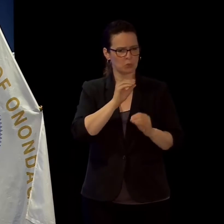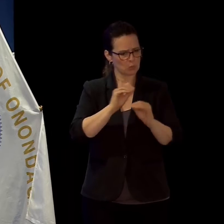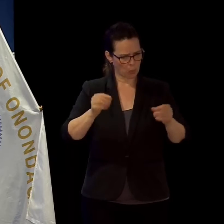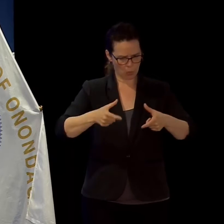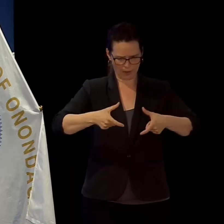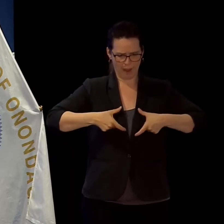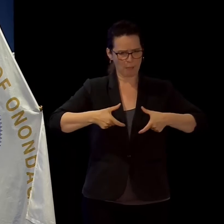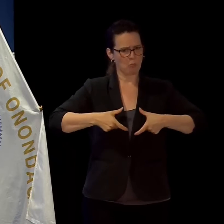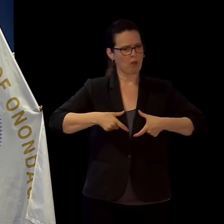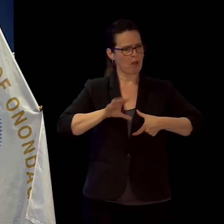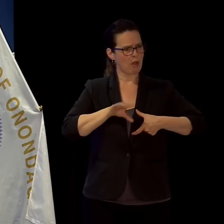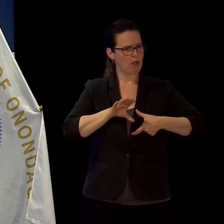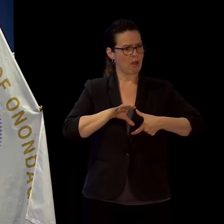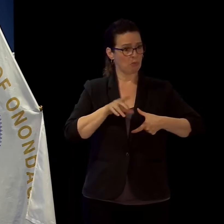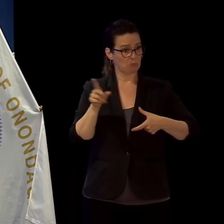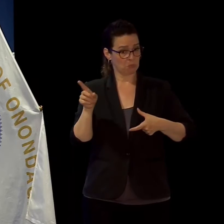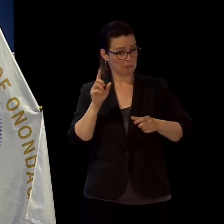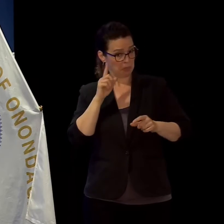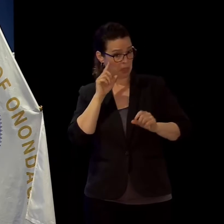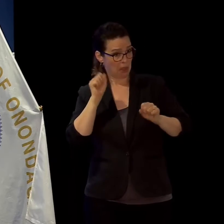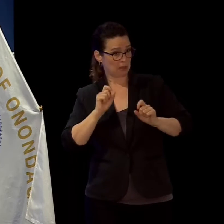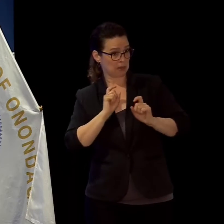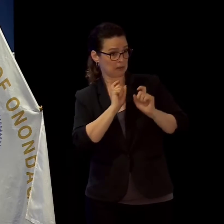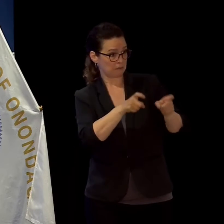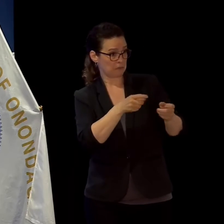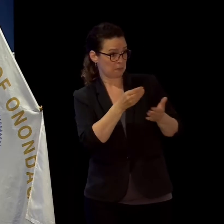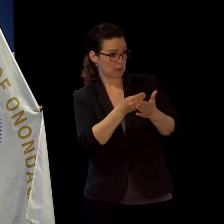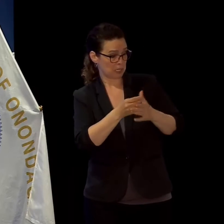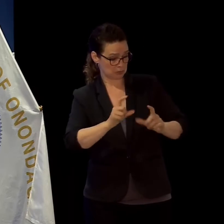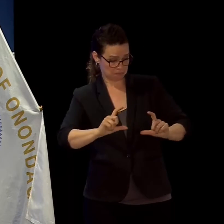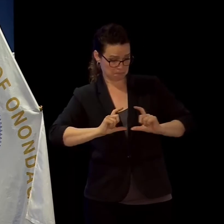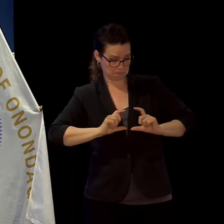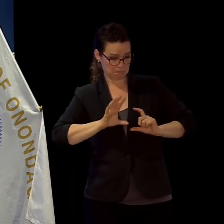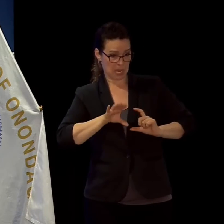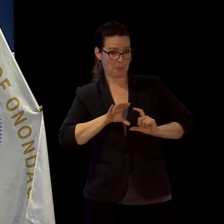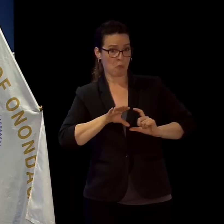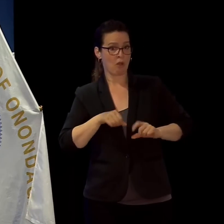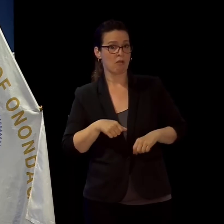equipping Onondaga County Sheriff's deputies with body cameras? Yeah, so part of